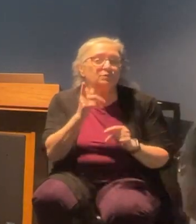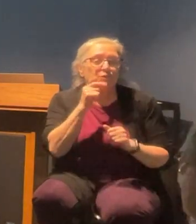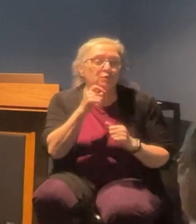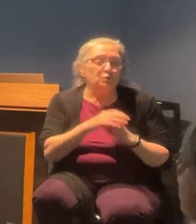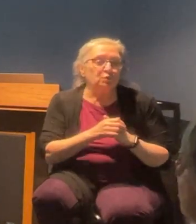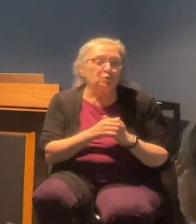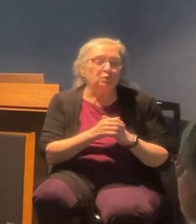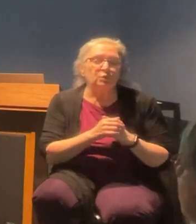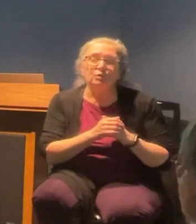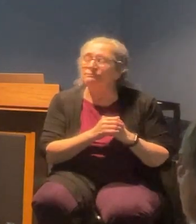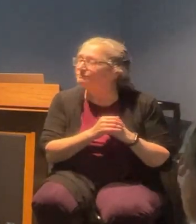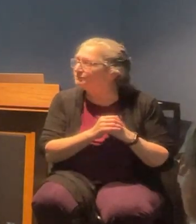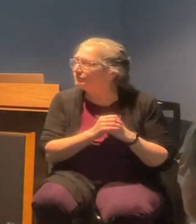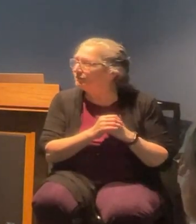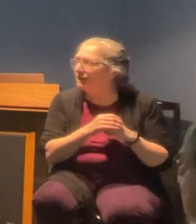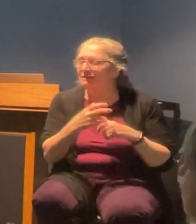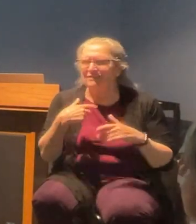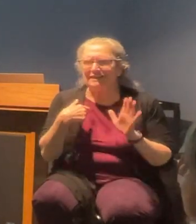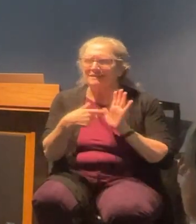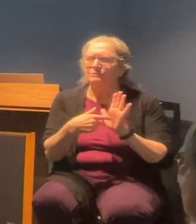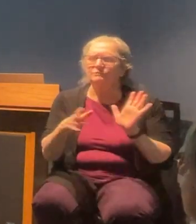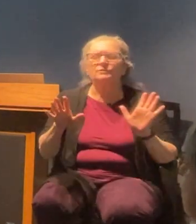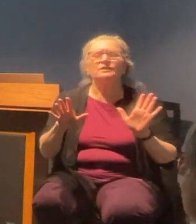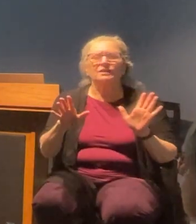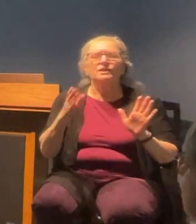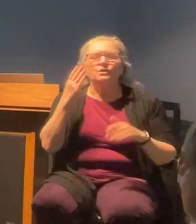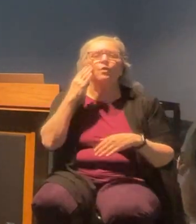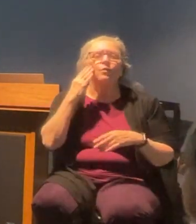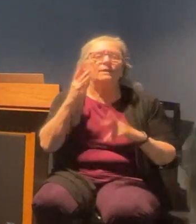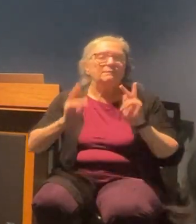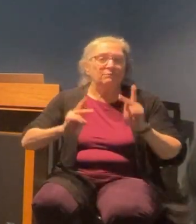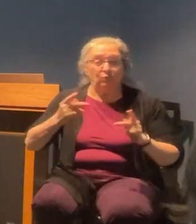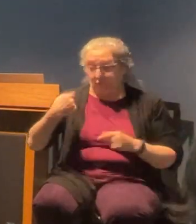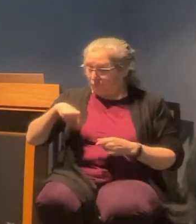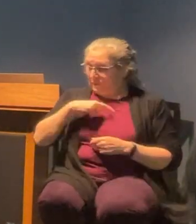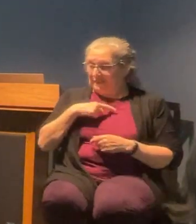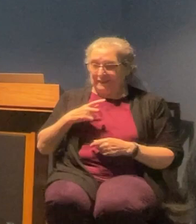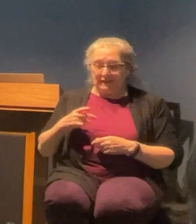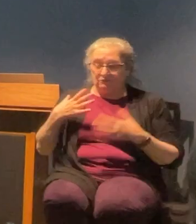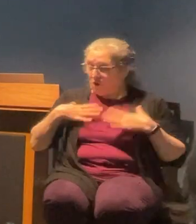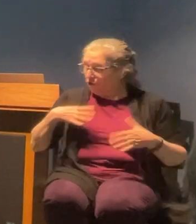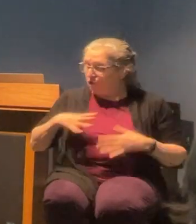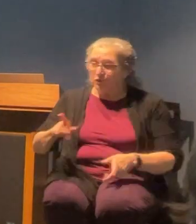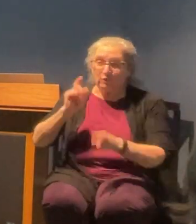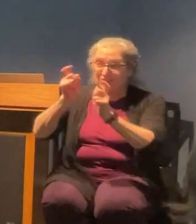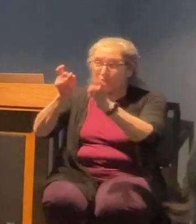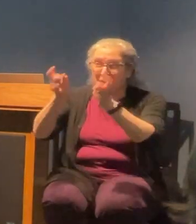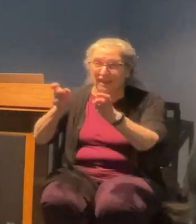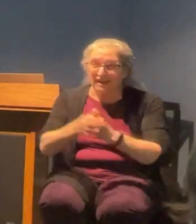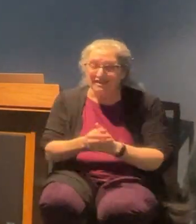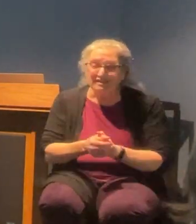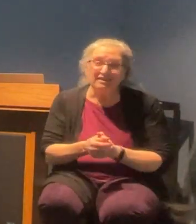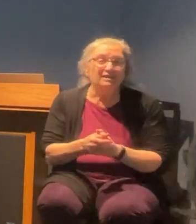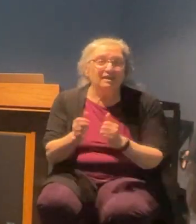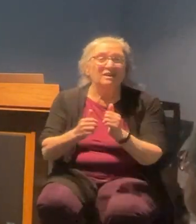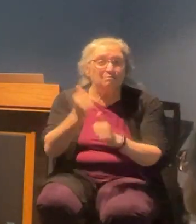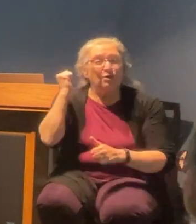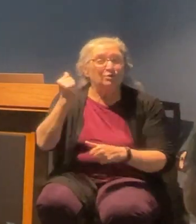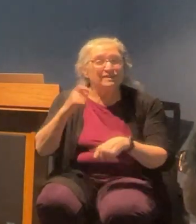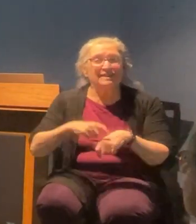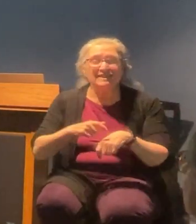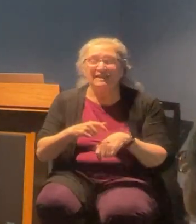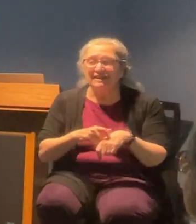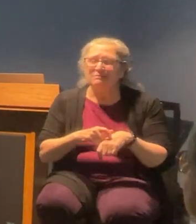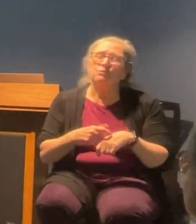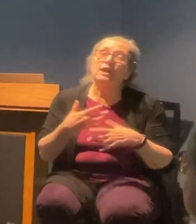example, also when people donate, when we are donating our clothes, most of the times, eventually, we